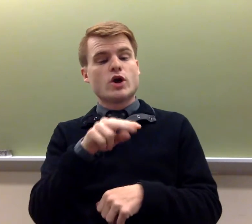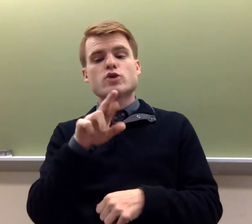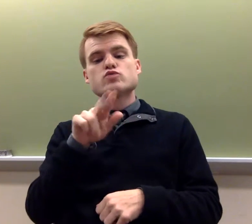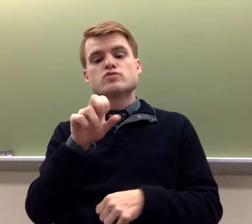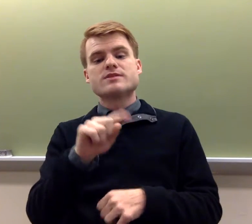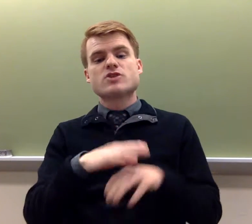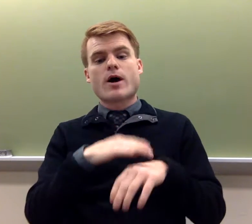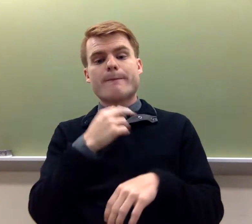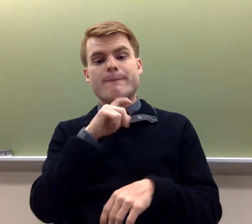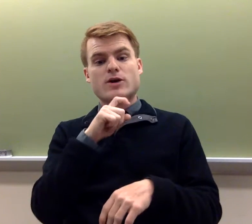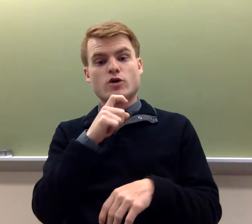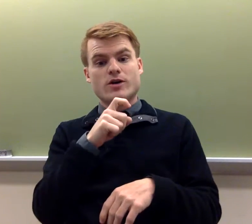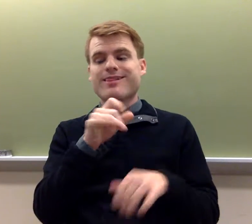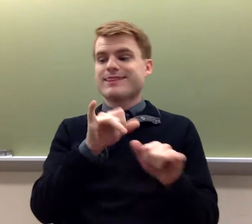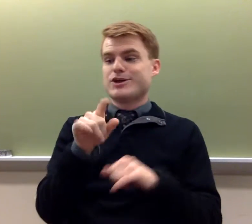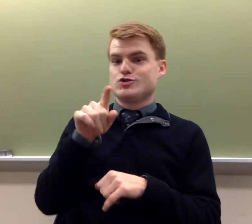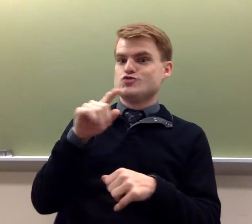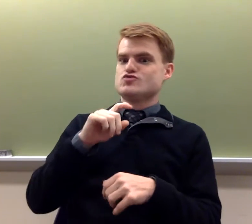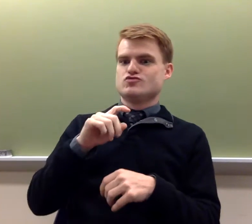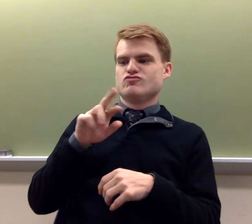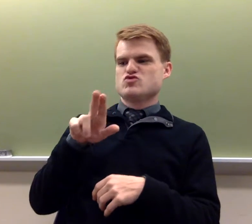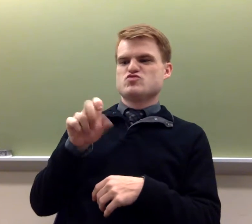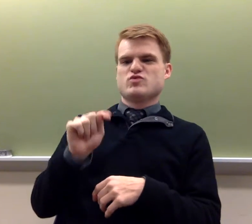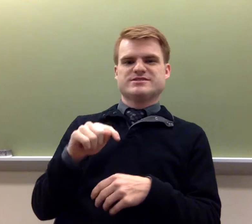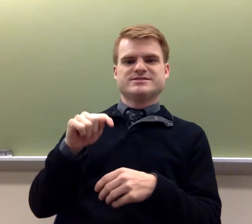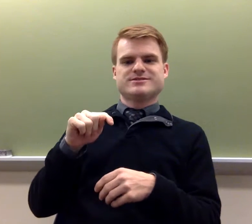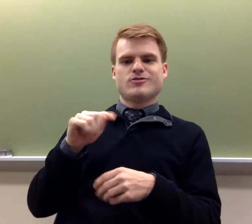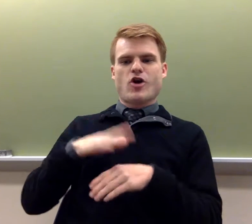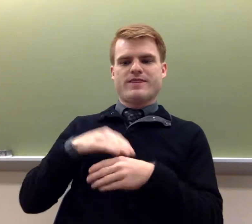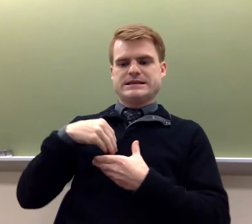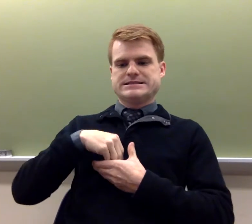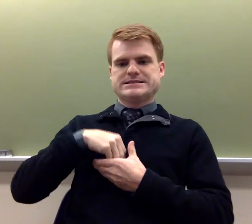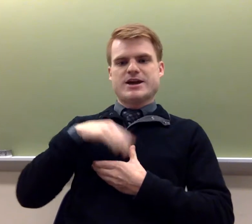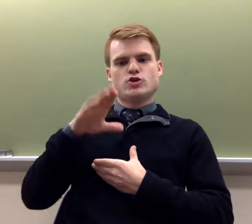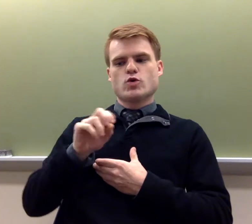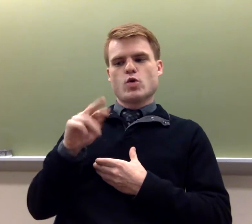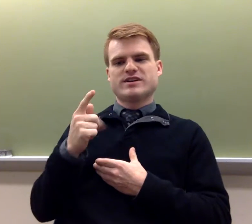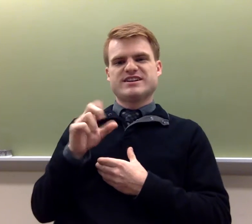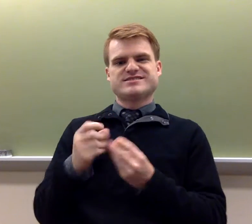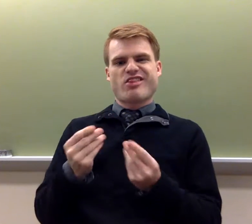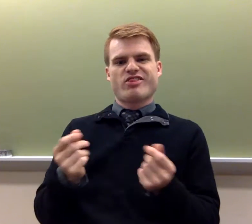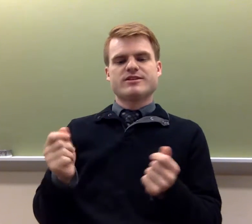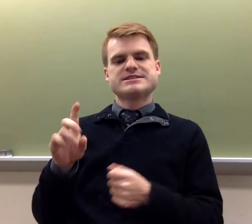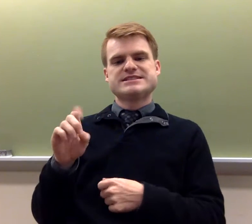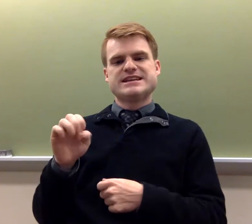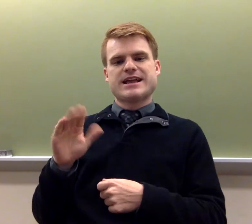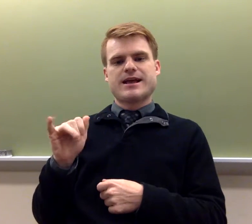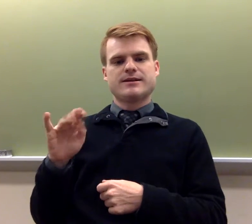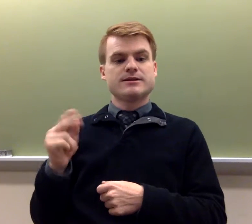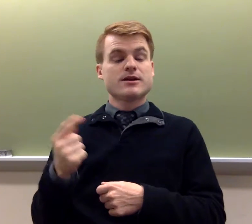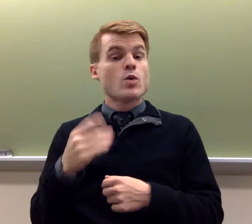you rusting on the inside or your organs decaying. Basically, again, why did that happen? Because we couldn't get